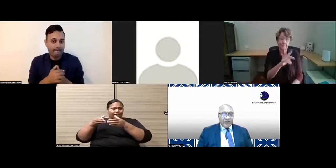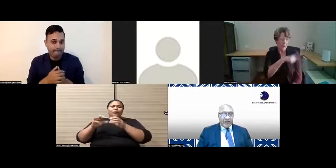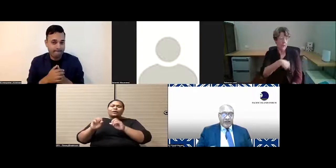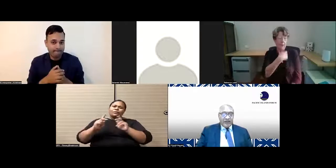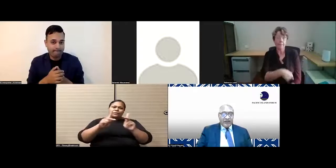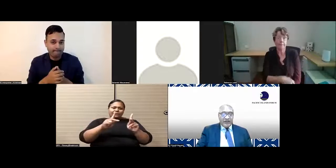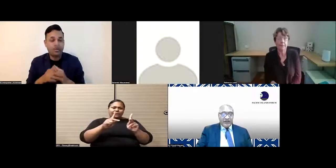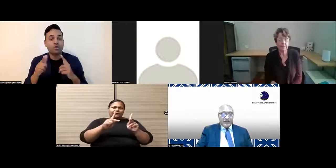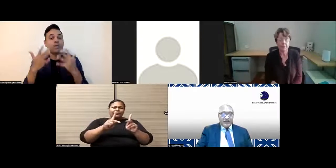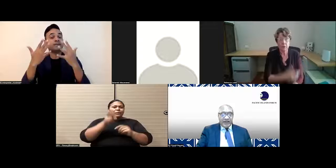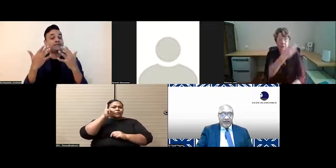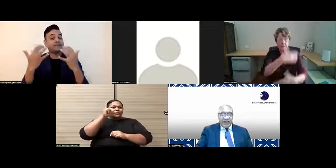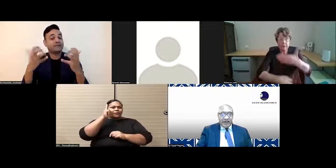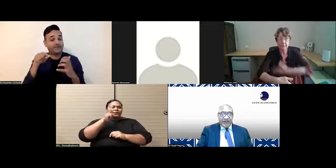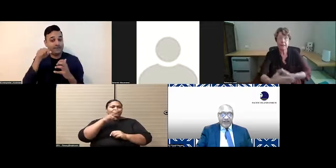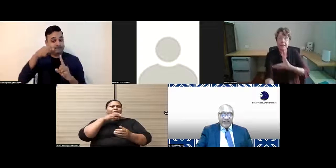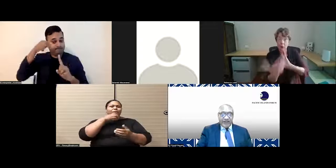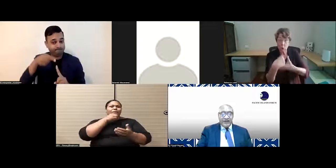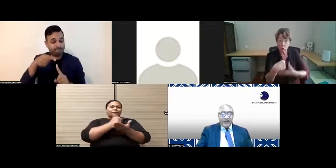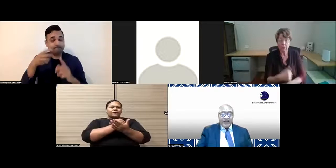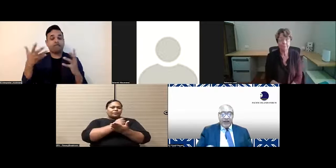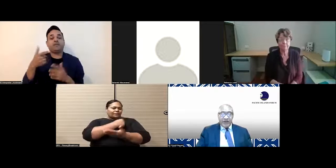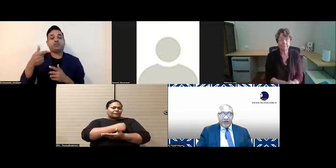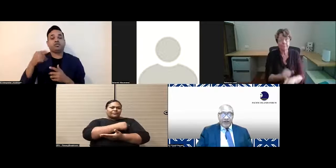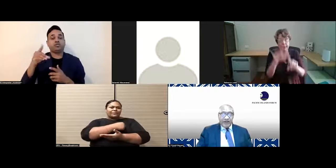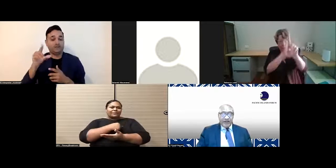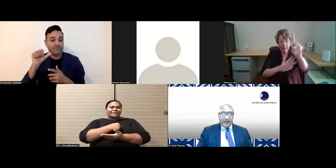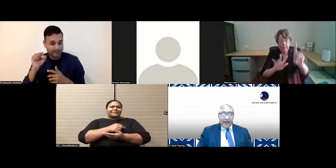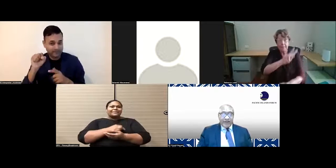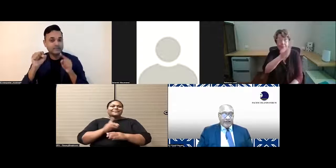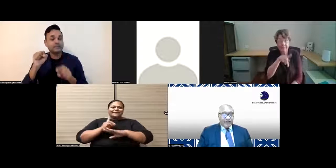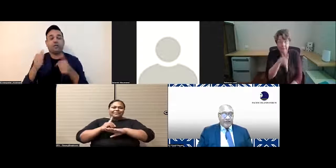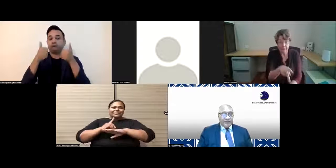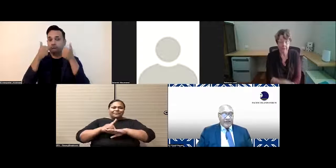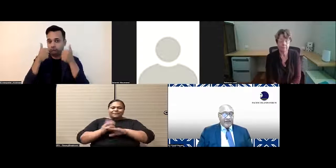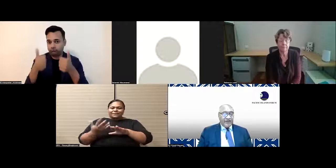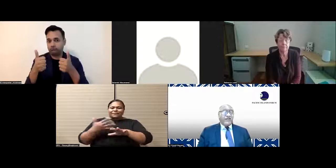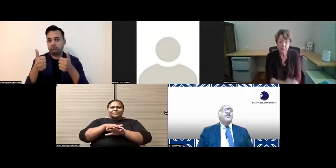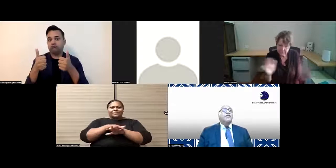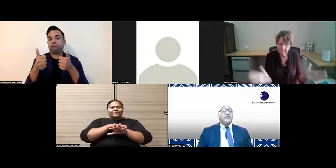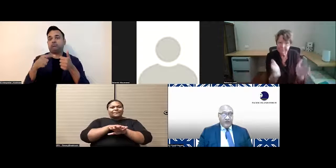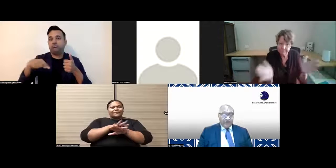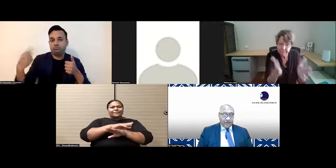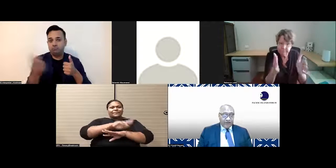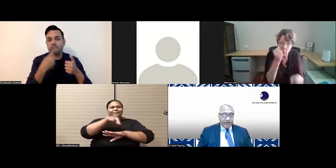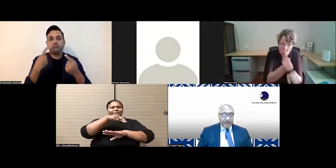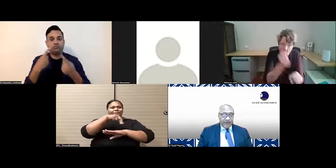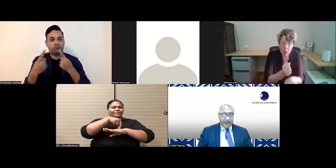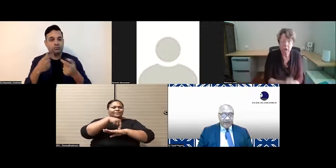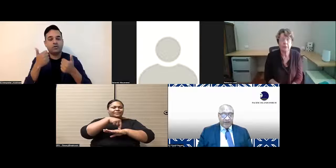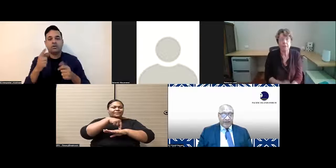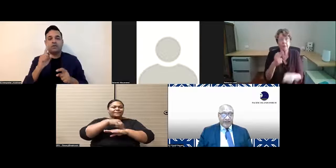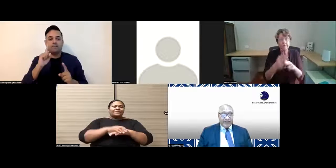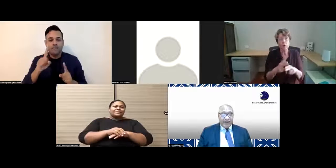to disability inclusion in the region and to accelerate action on Pacific Framework for Persons